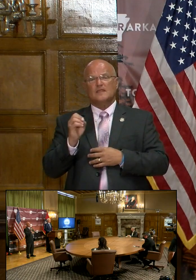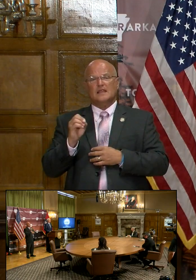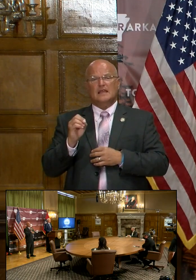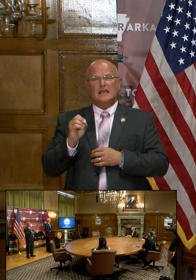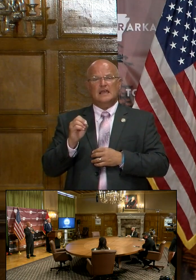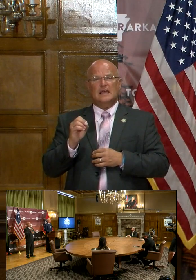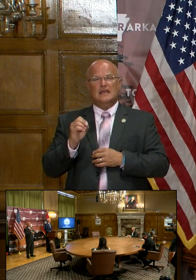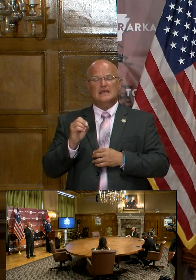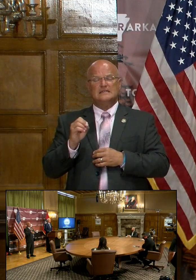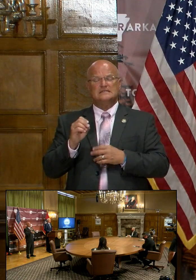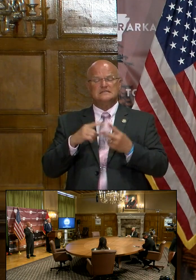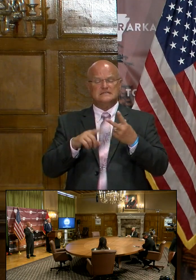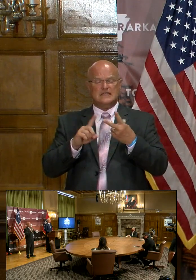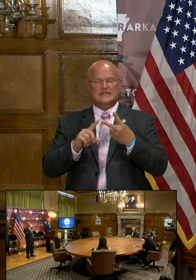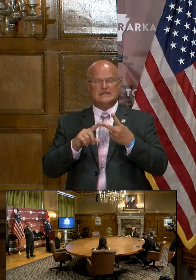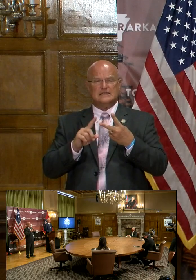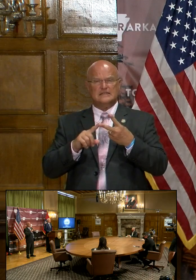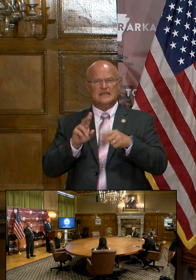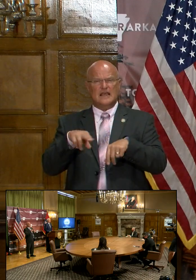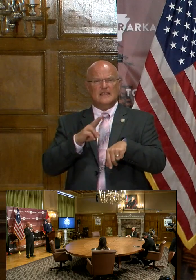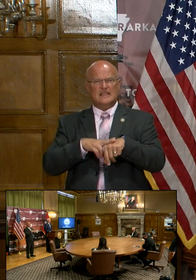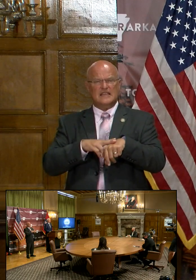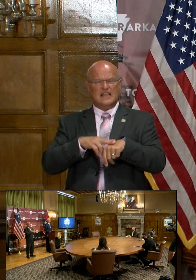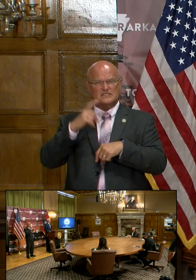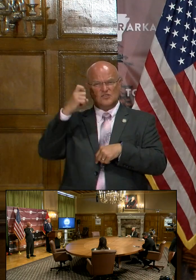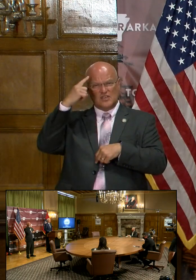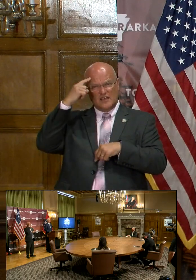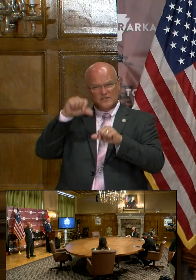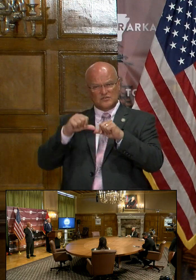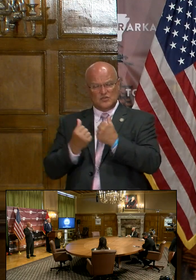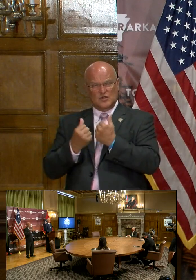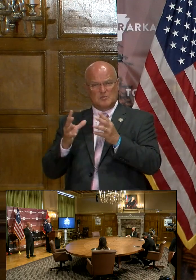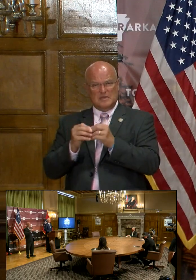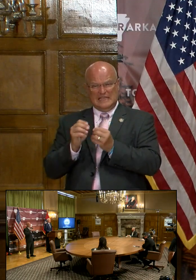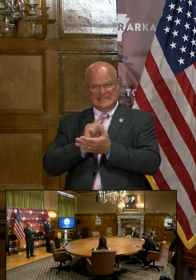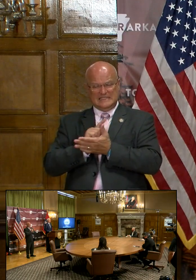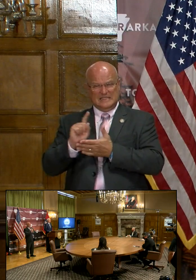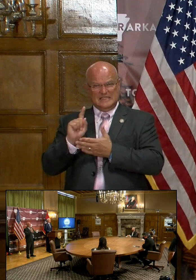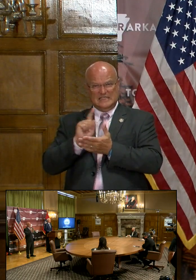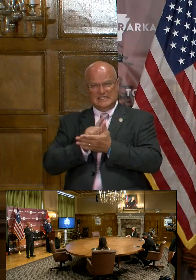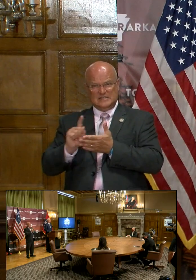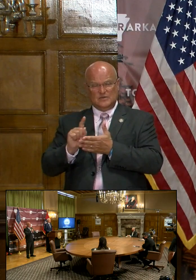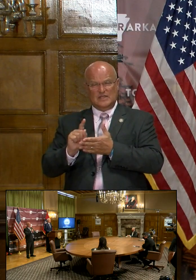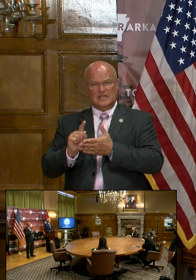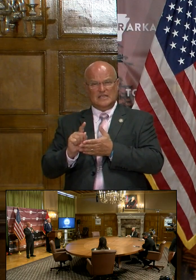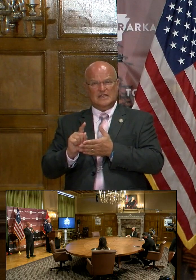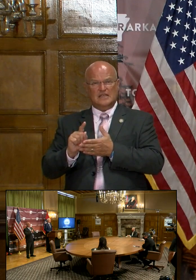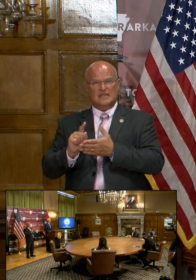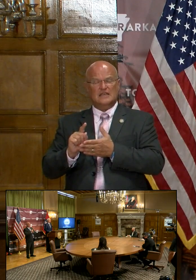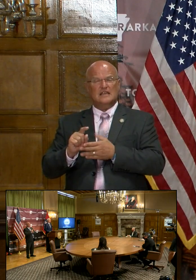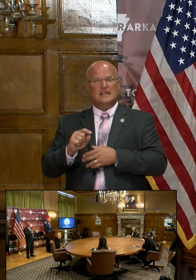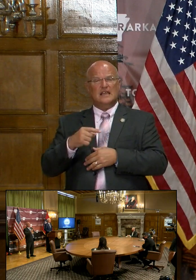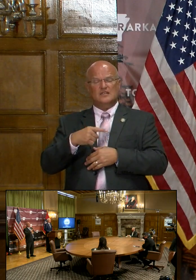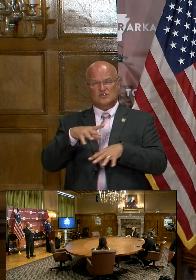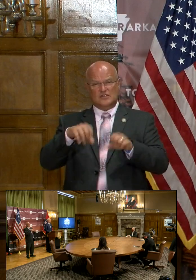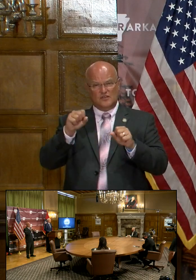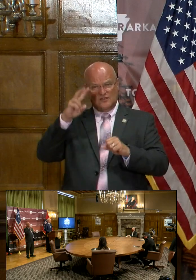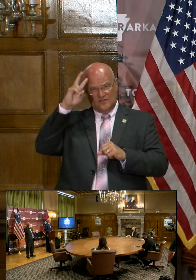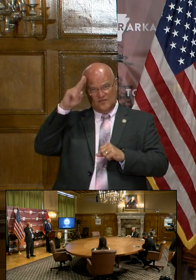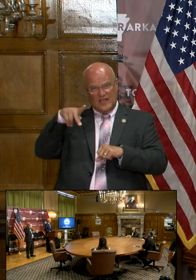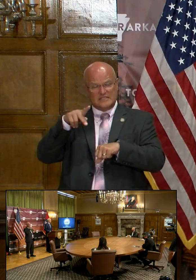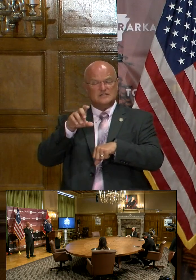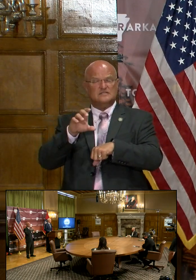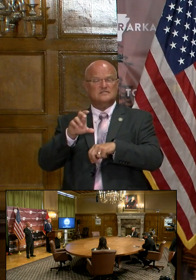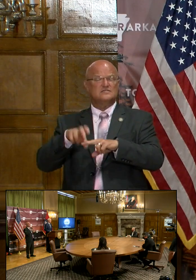And separately, National Governors Association is meeting this week. I understand you're taking over as vice chairman.